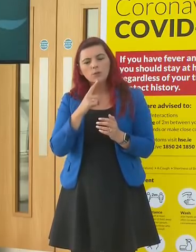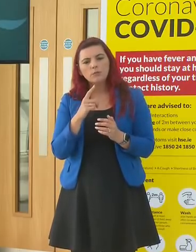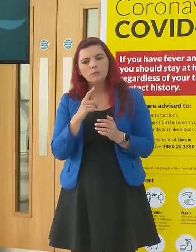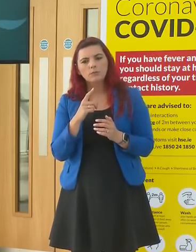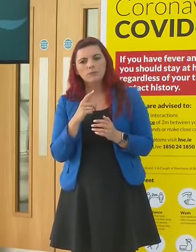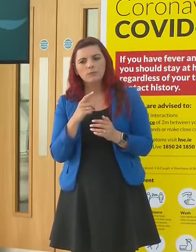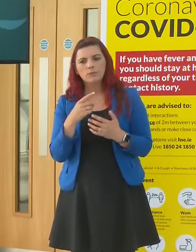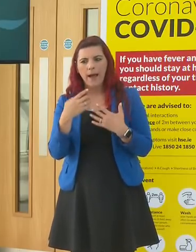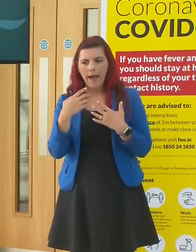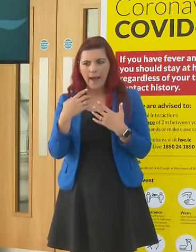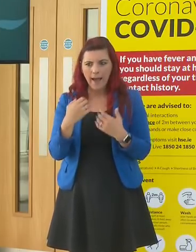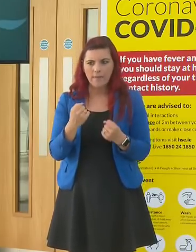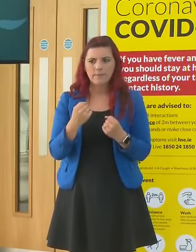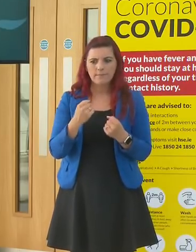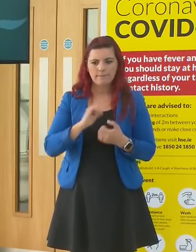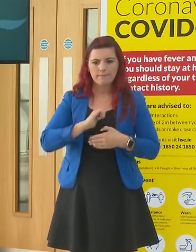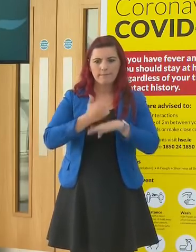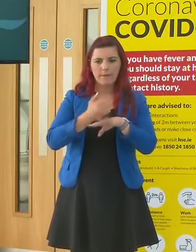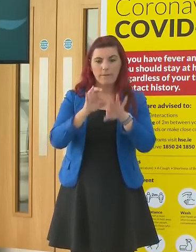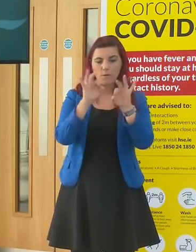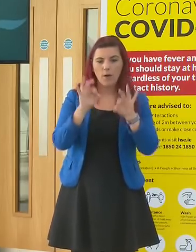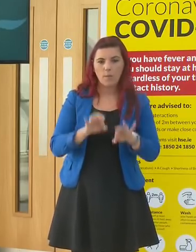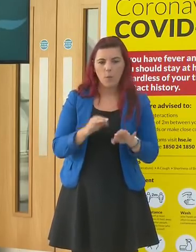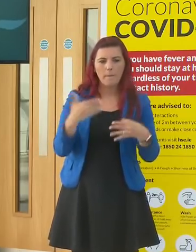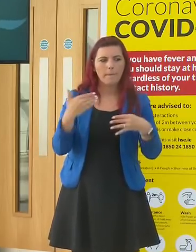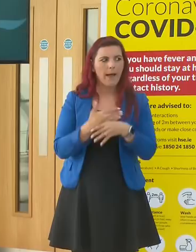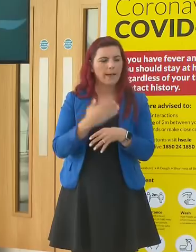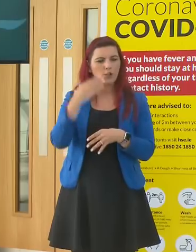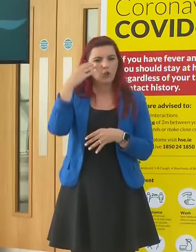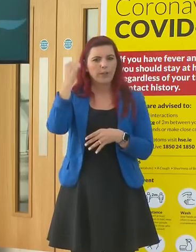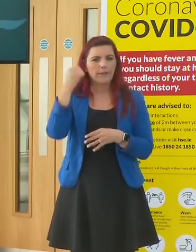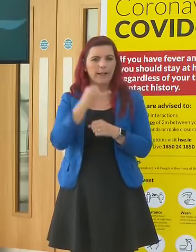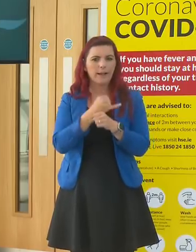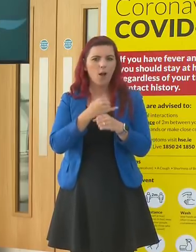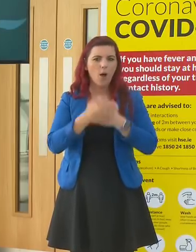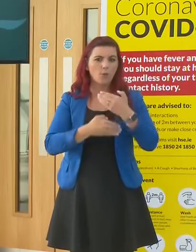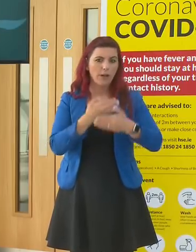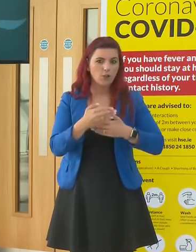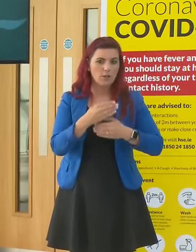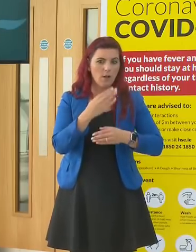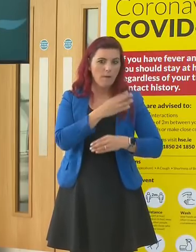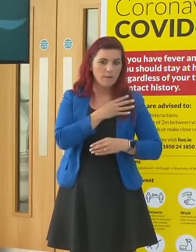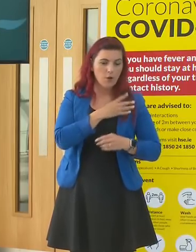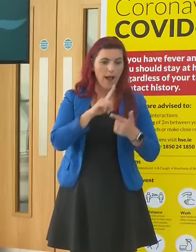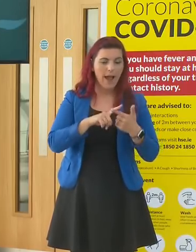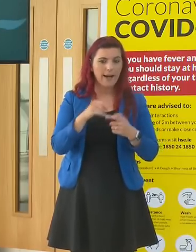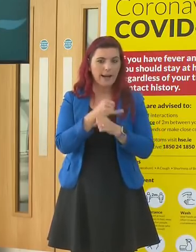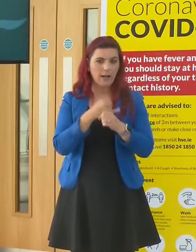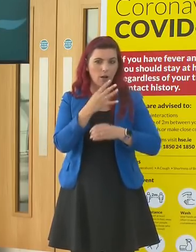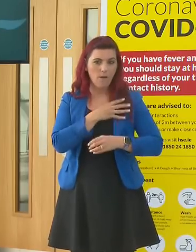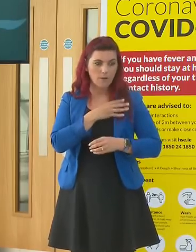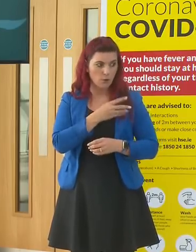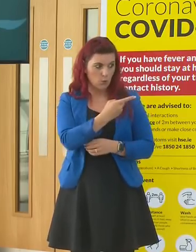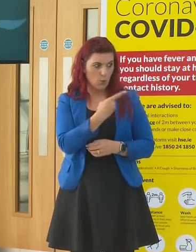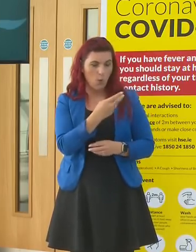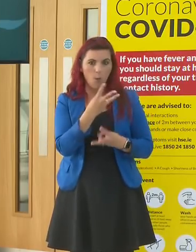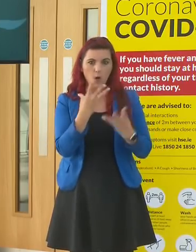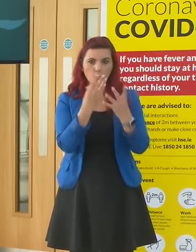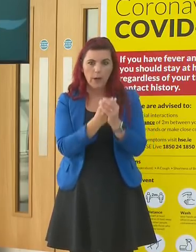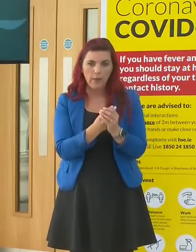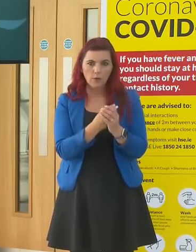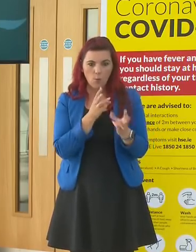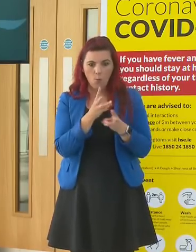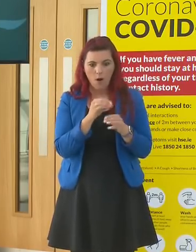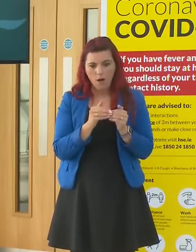commissioned a framework which is being completed by the Chief Clinical Officer and the Chief Operations Officer to be developed and worked on over the